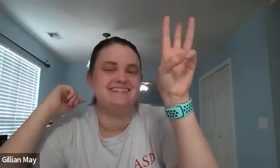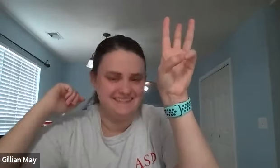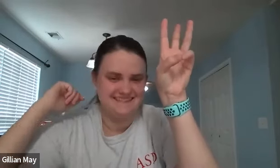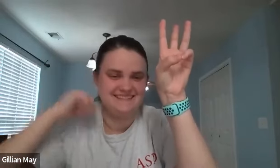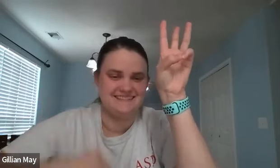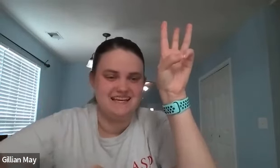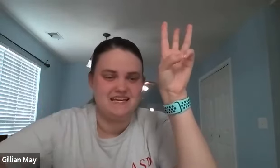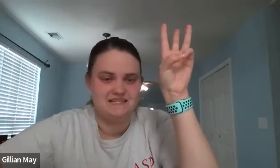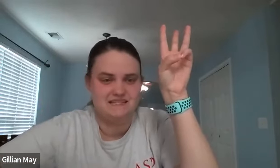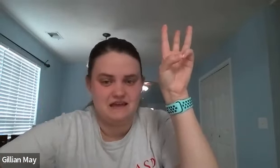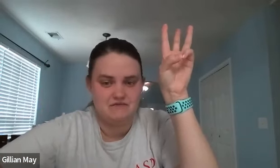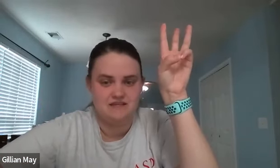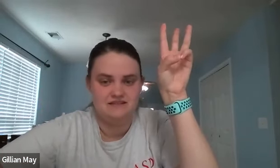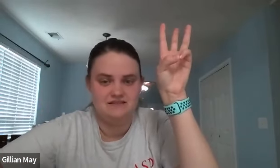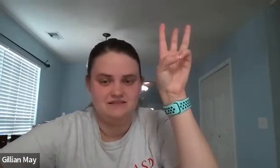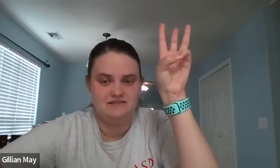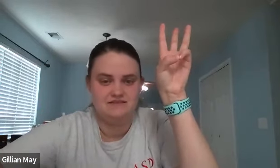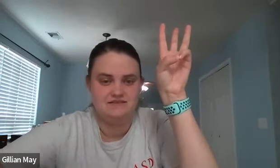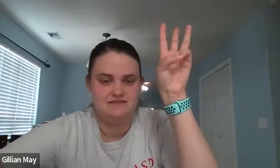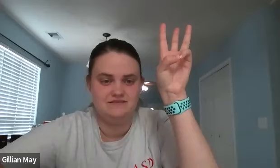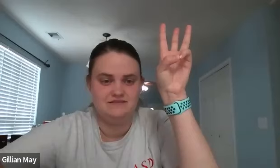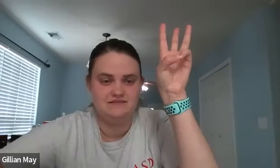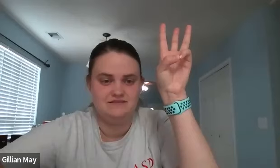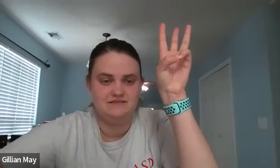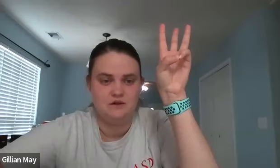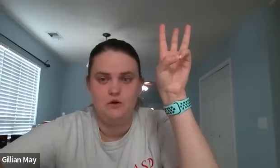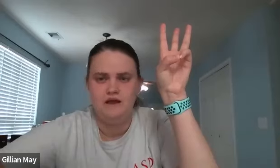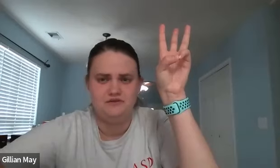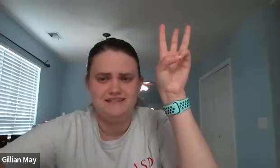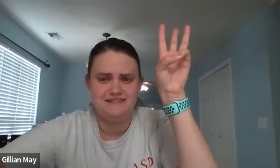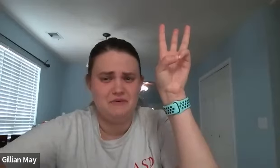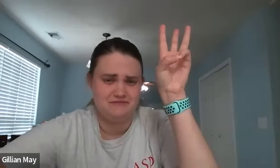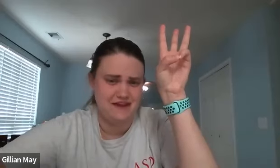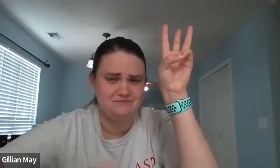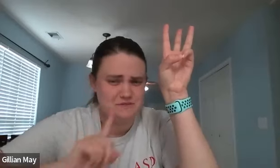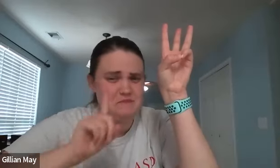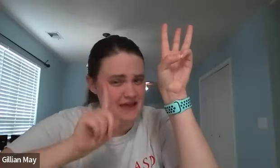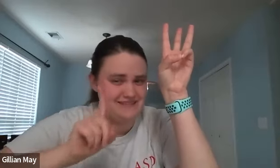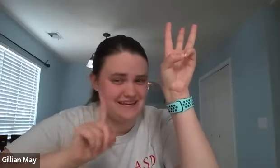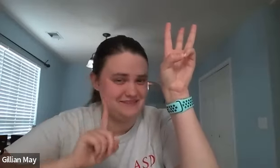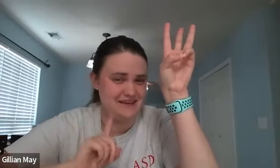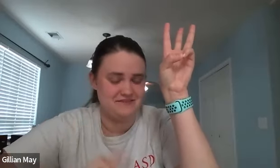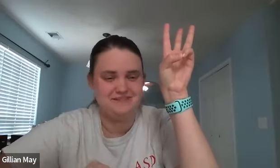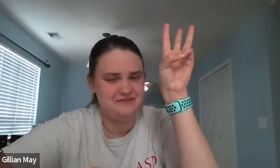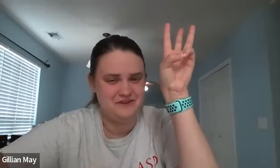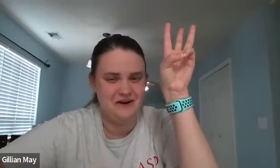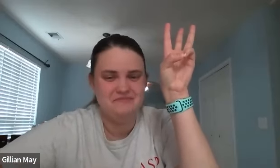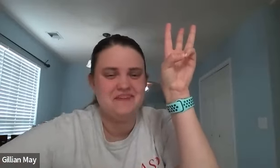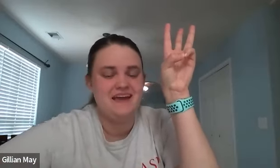6, 7. Oh wow, you guys did that one fast. Most people hesitate on 7. Good for y'all.